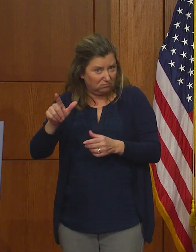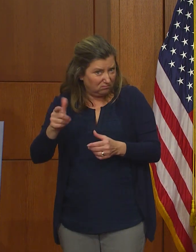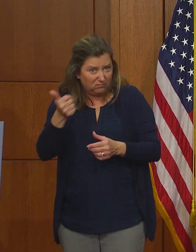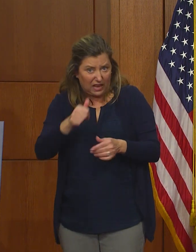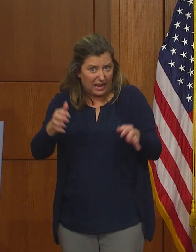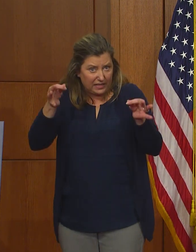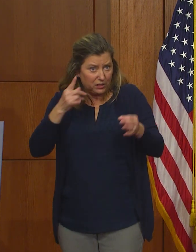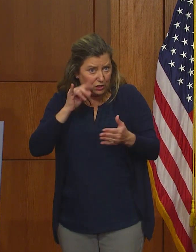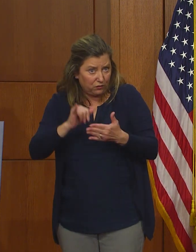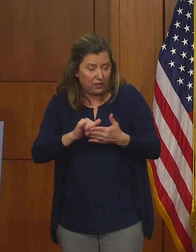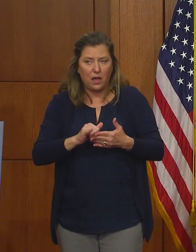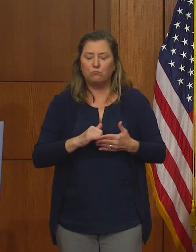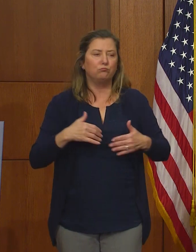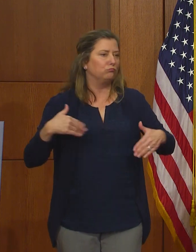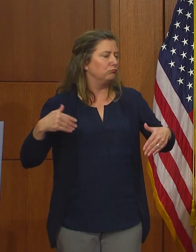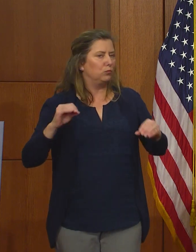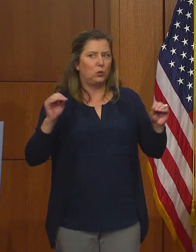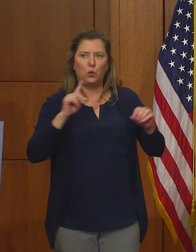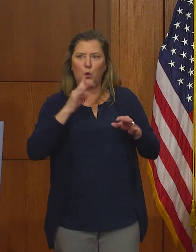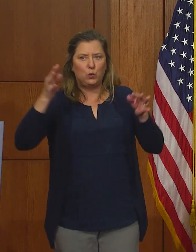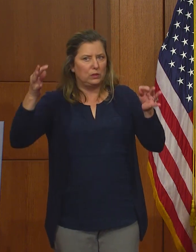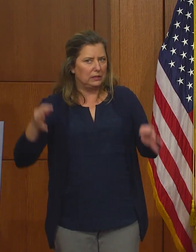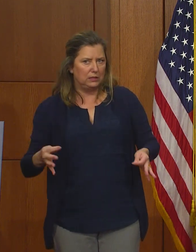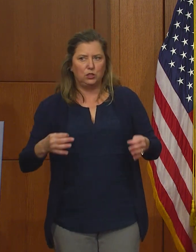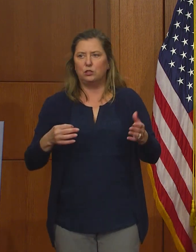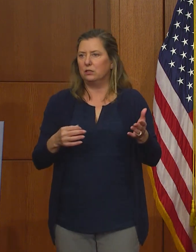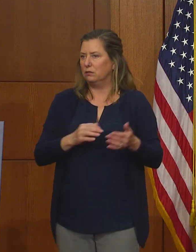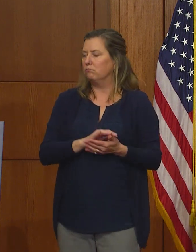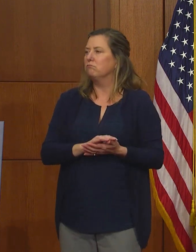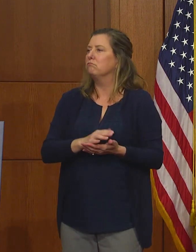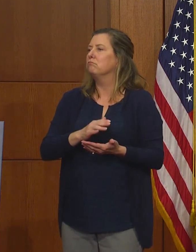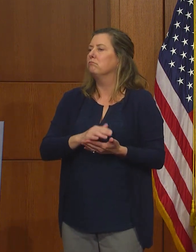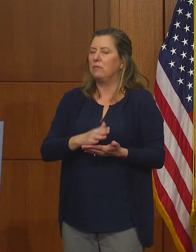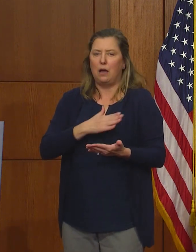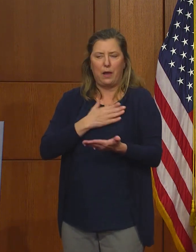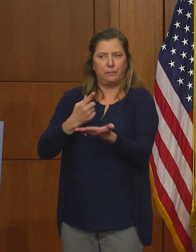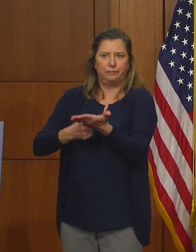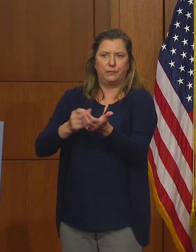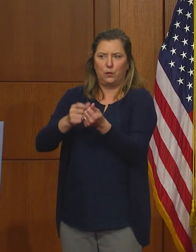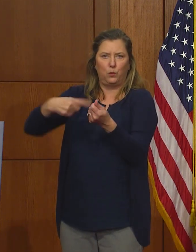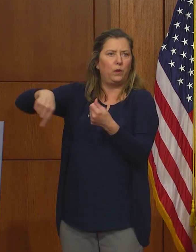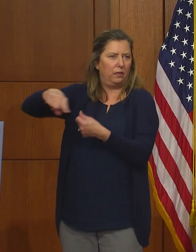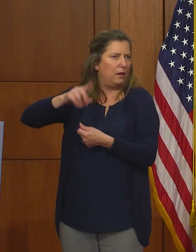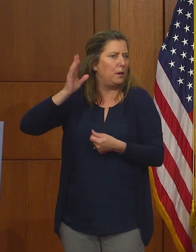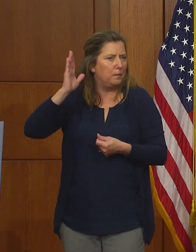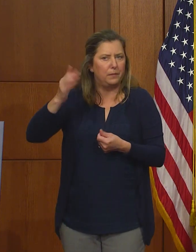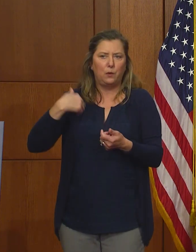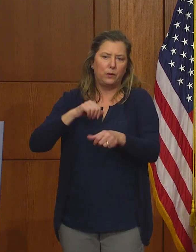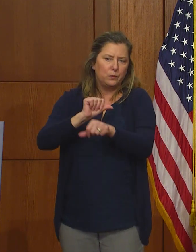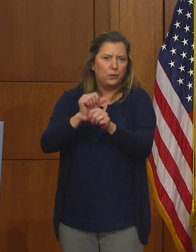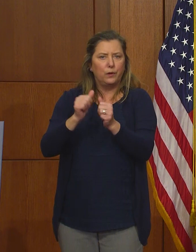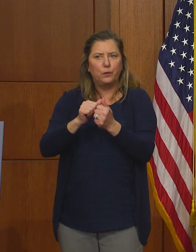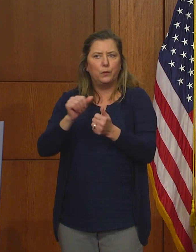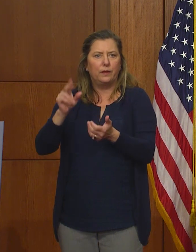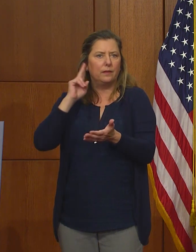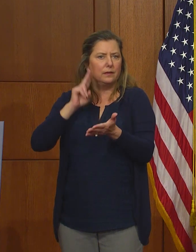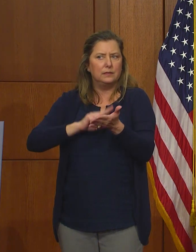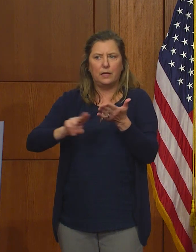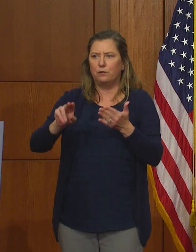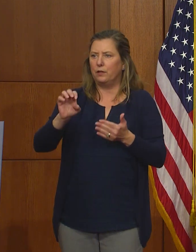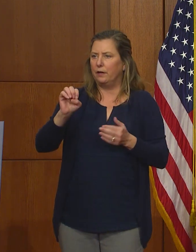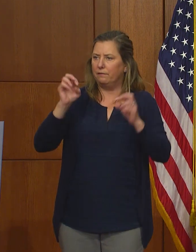on that? No, there hasn't. And I'll be glad to discuss that with them. And then obviously we'll work with our Secretary of Education